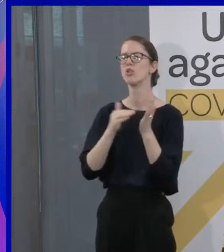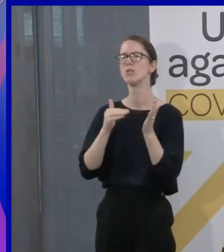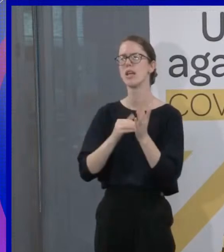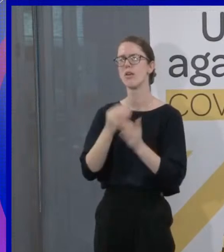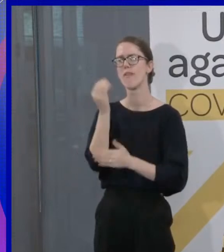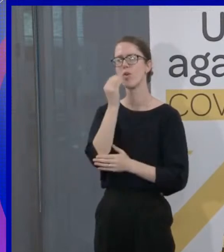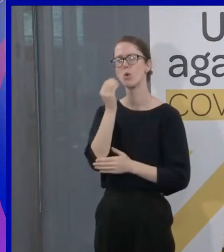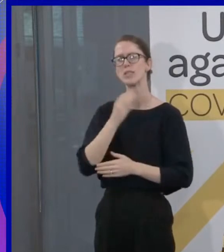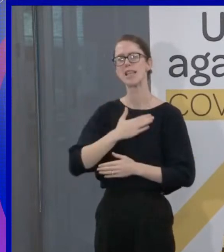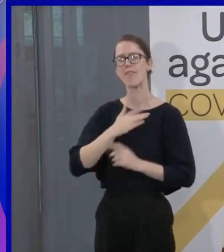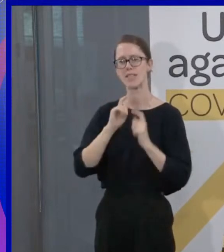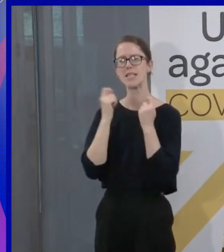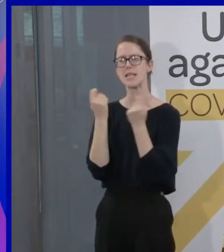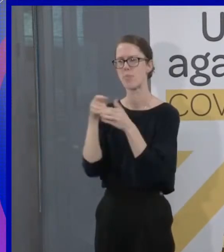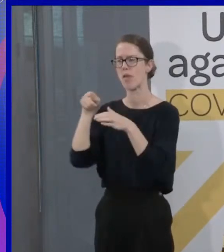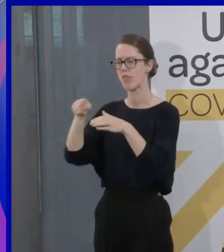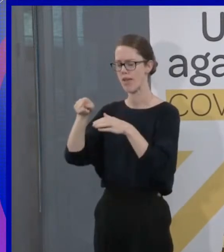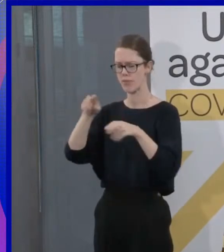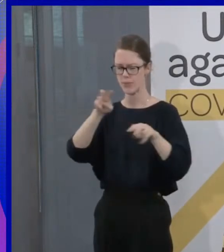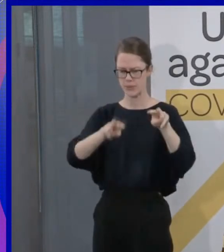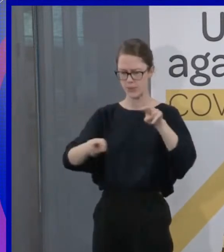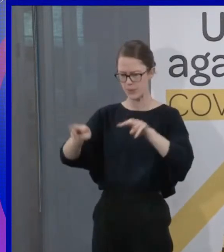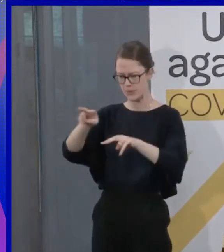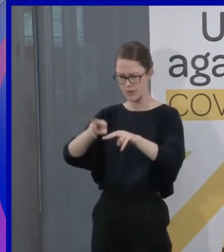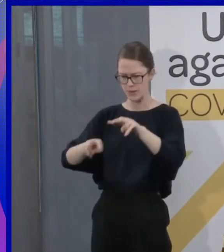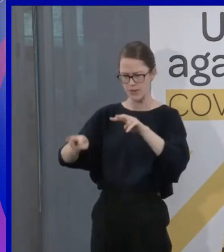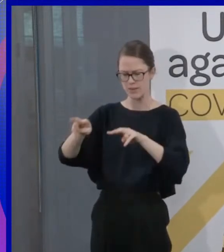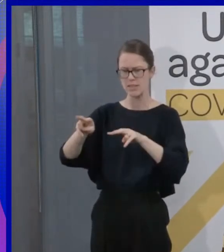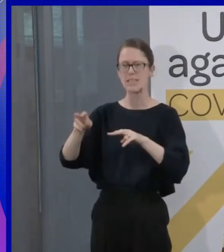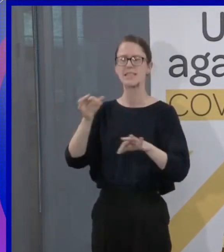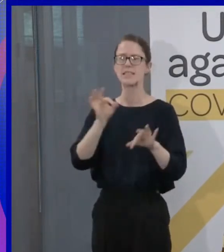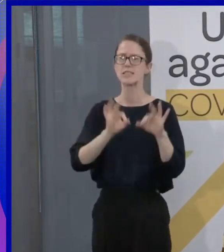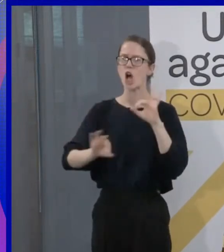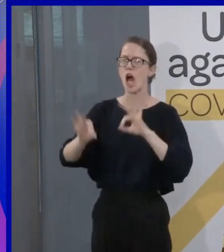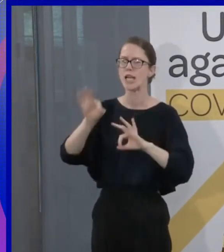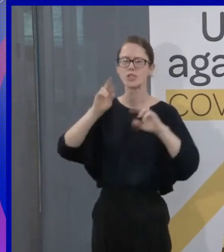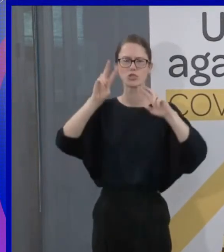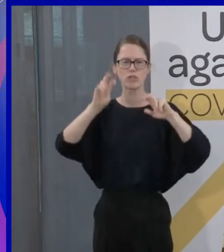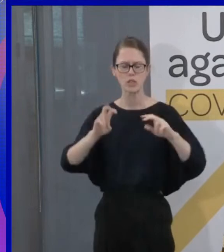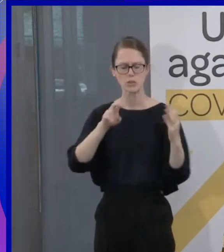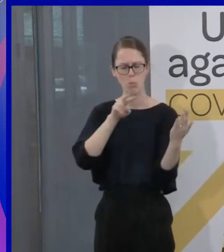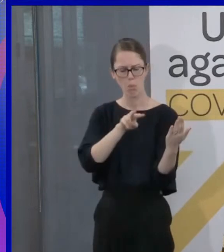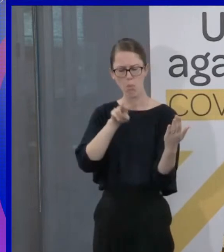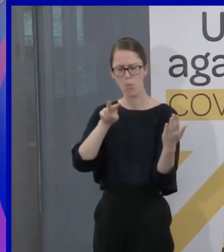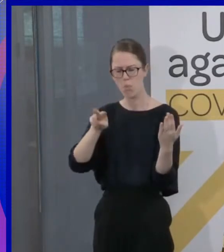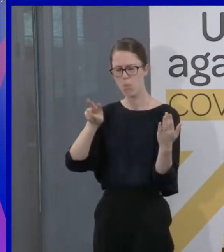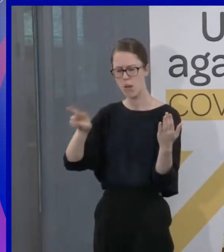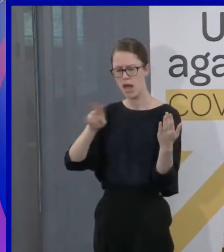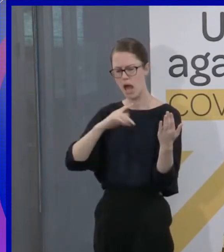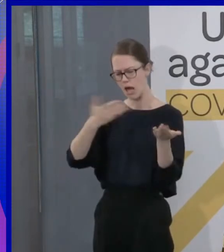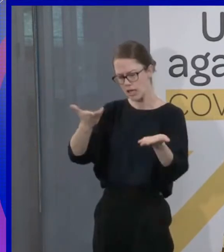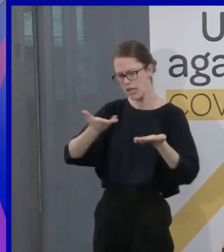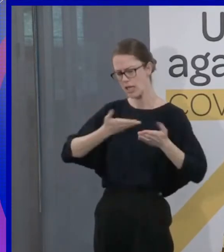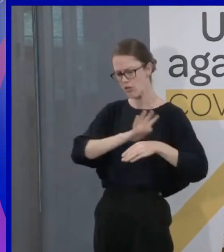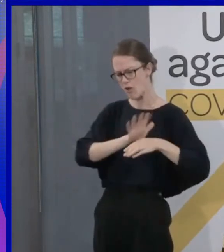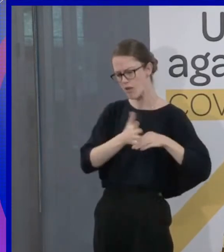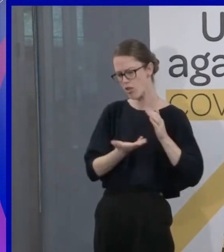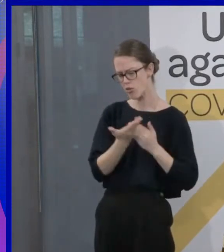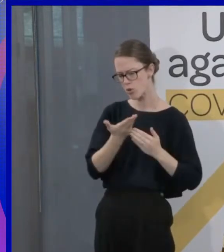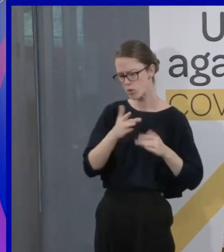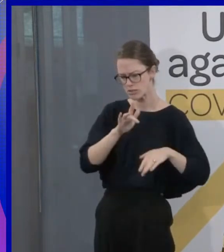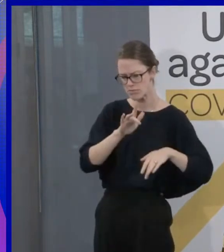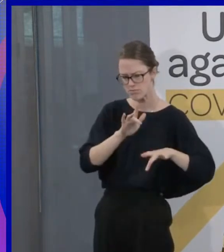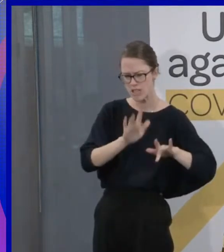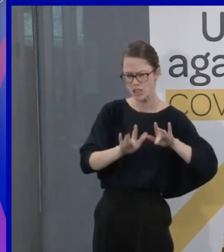Safety team has reviewed the most recent science from around the world on being infected with COVID-19 through contact with